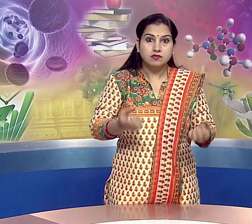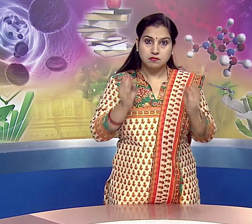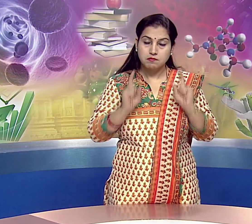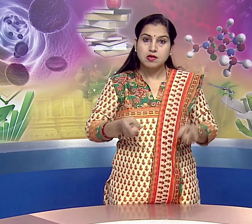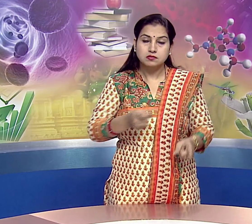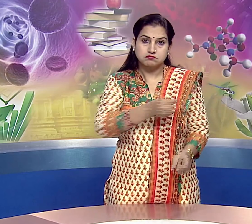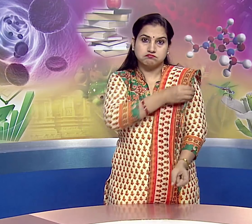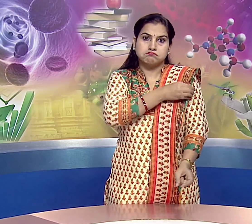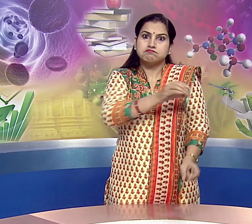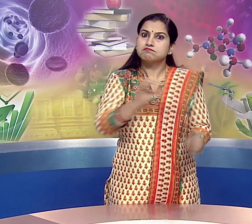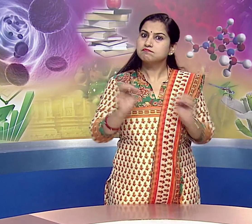no courage